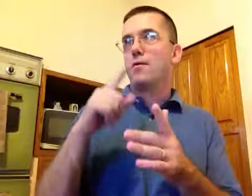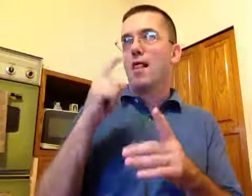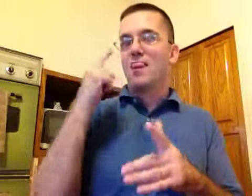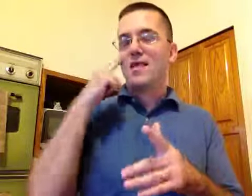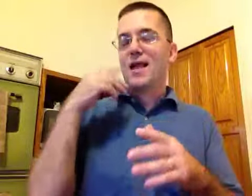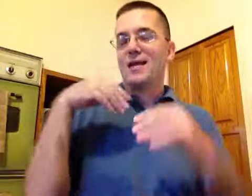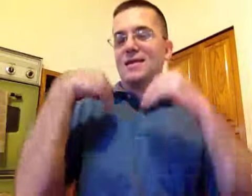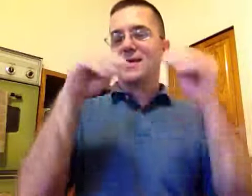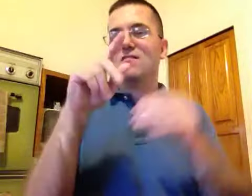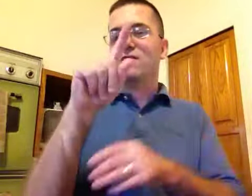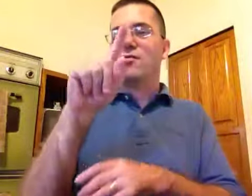$190,000.